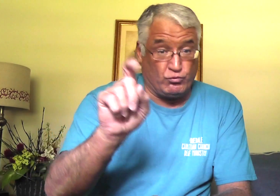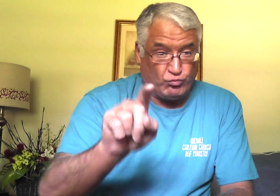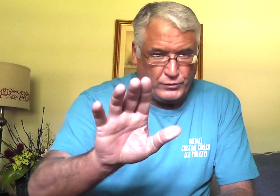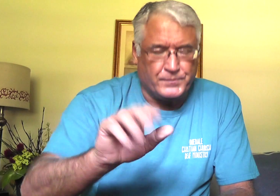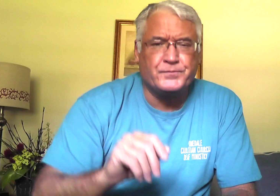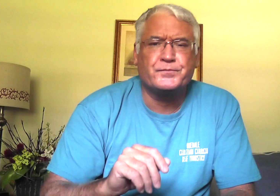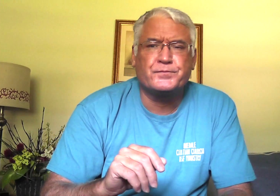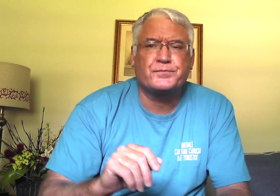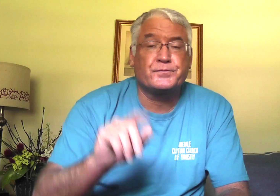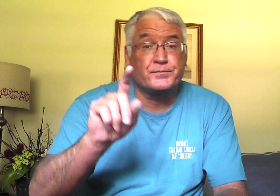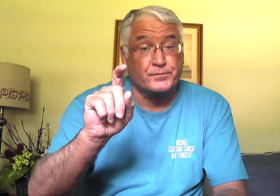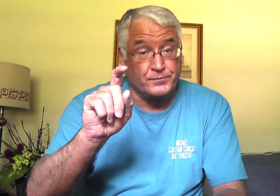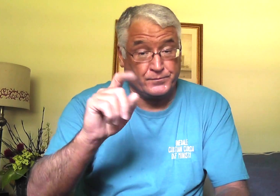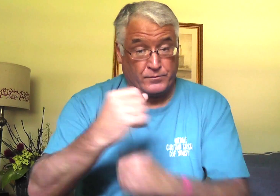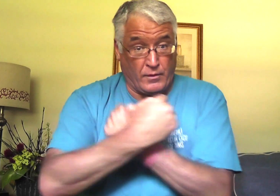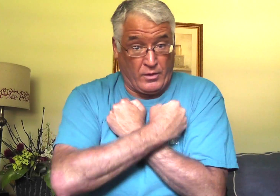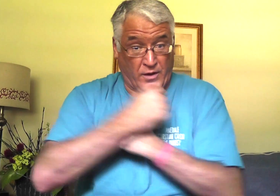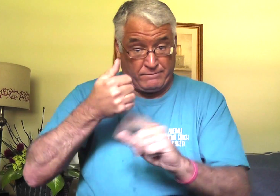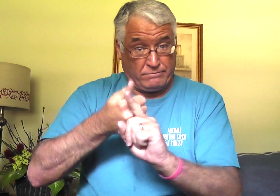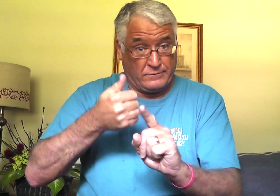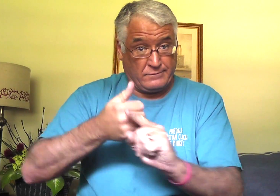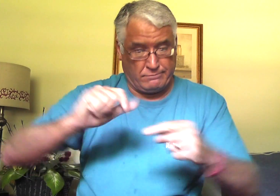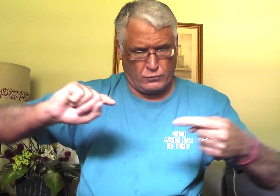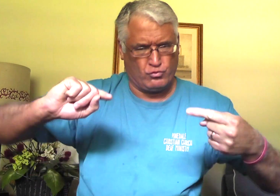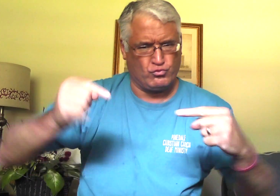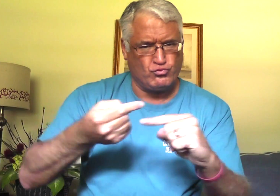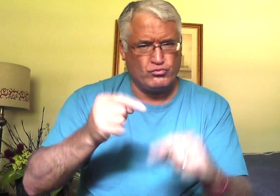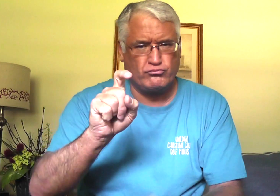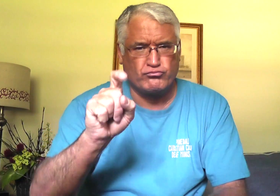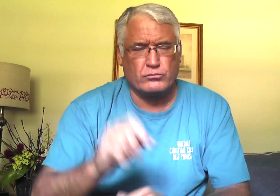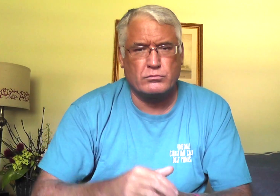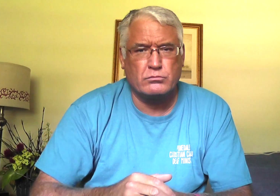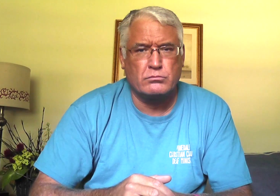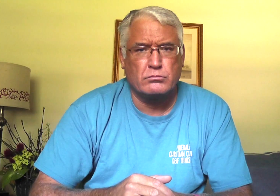I have a question. Love itself, is it hurtful?